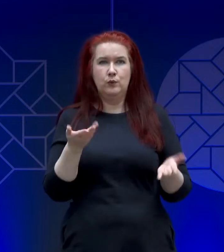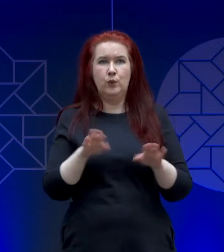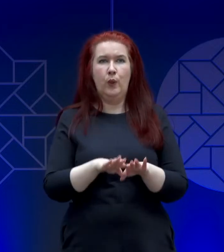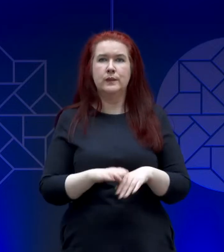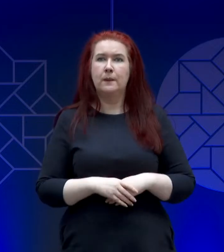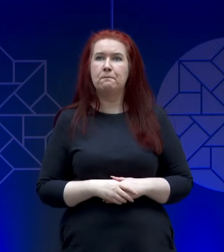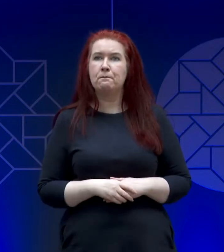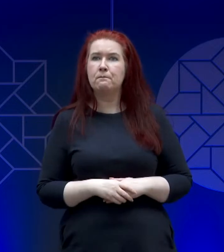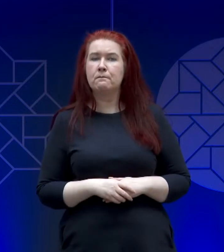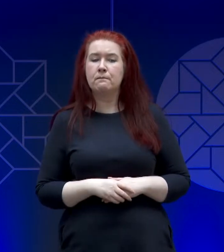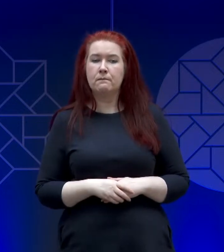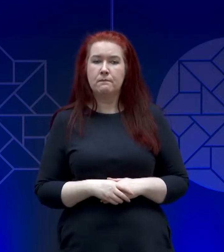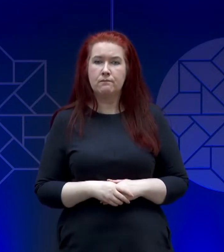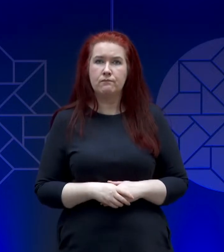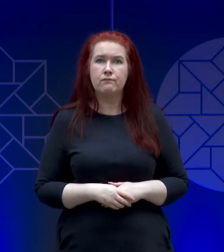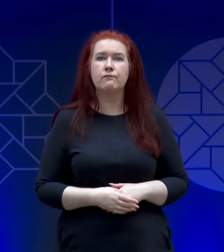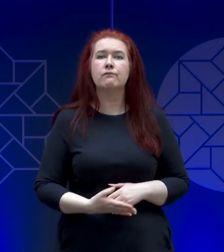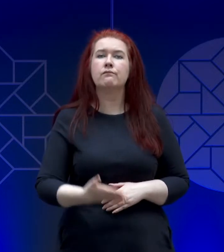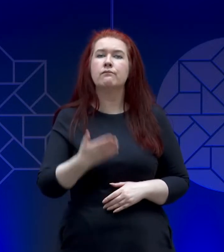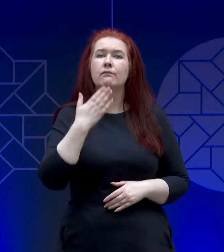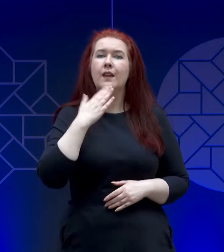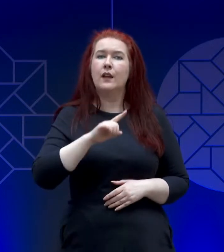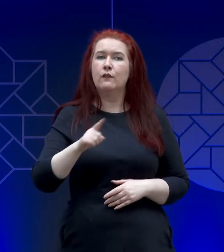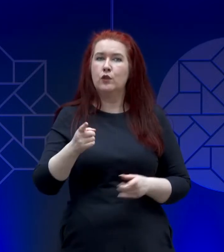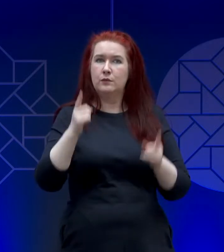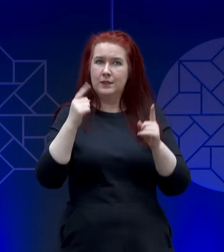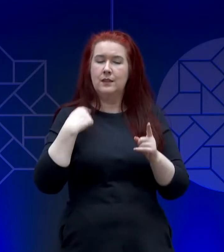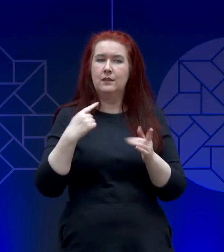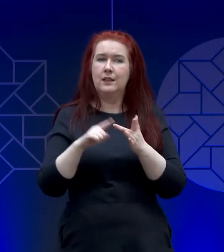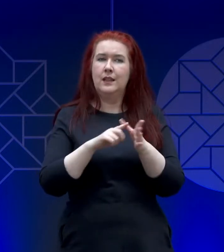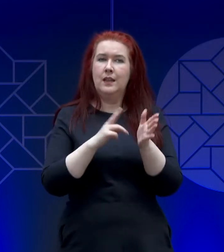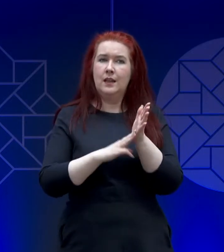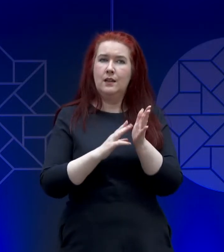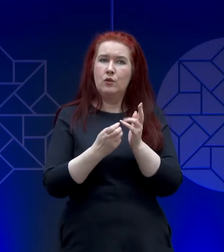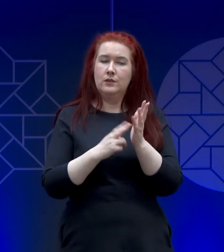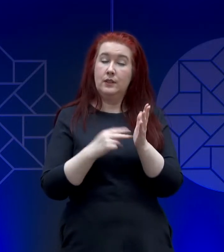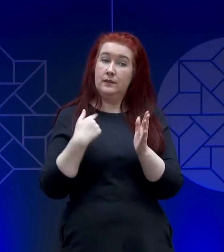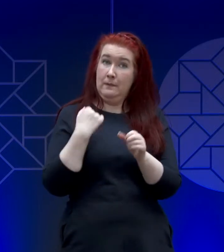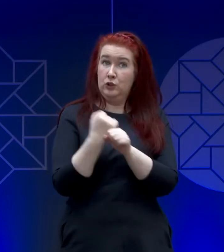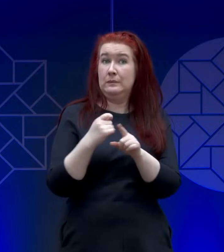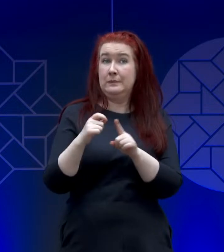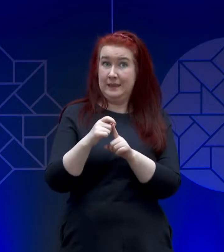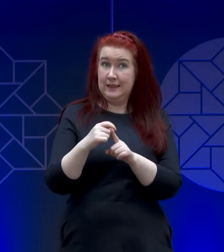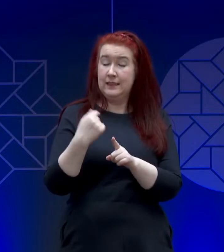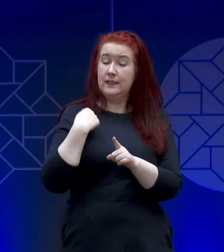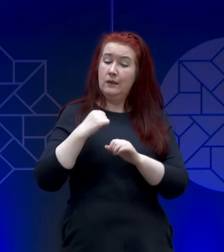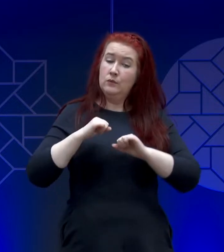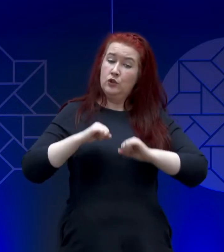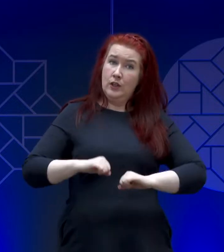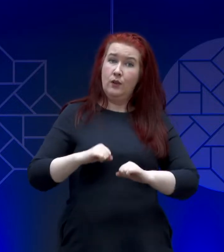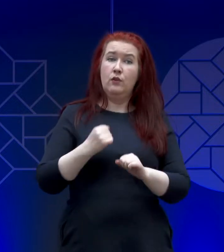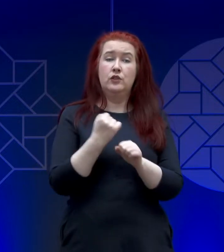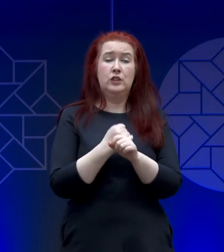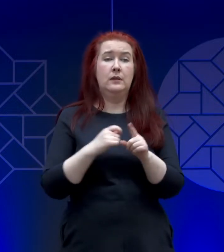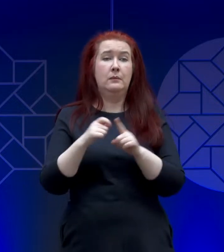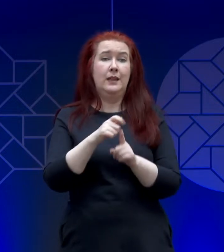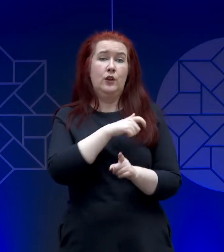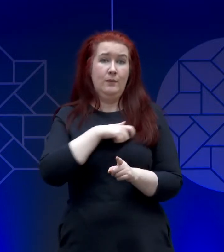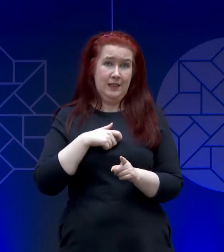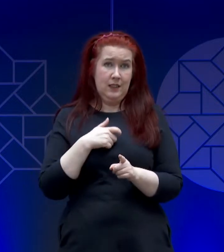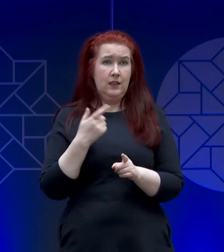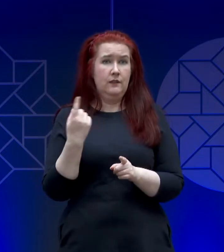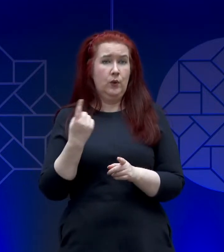So, yes. Thank you, First Minister. Ian Morrison, GP, I'm chair of the GP committee of the